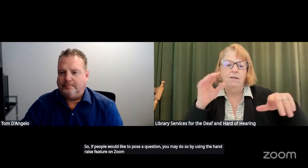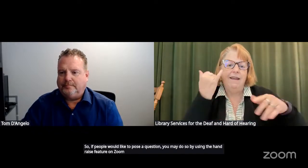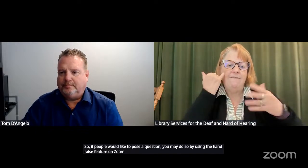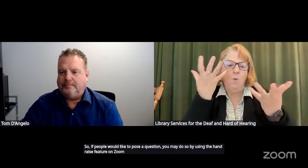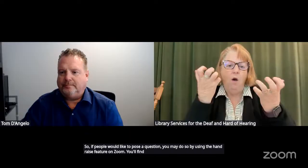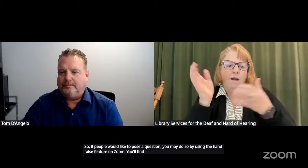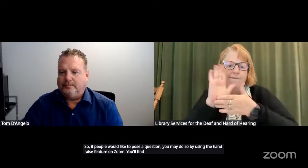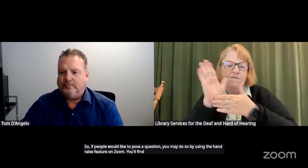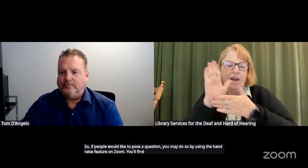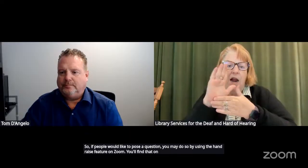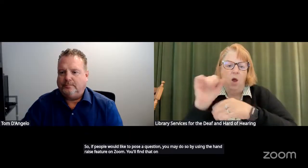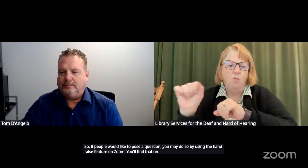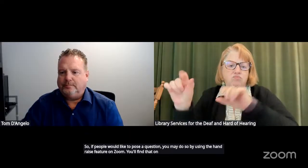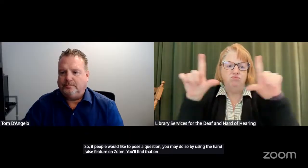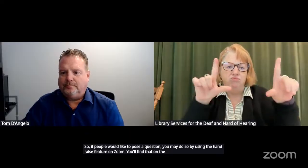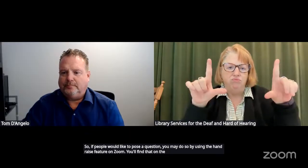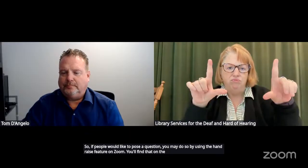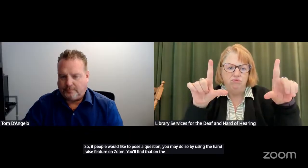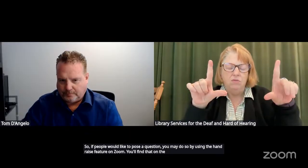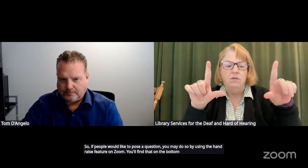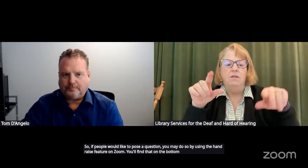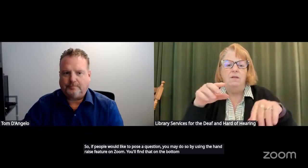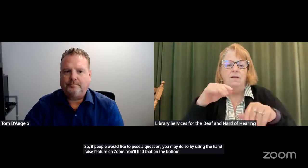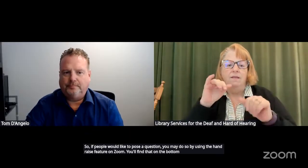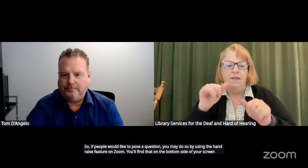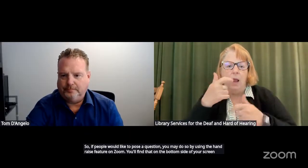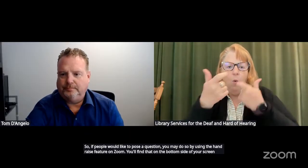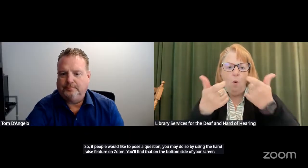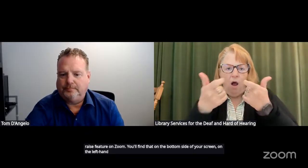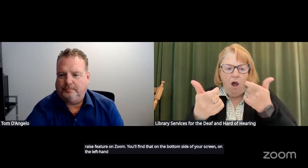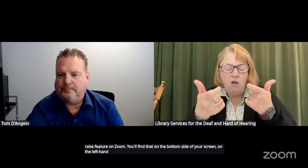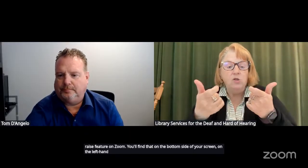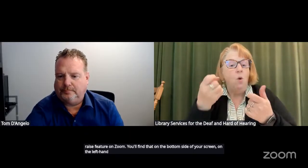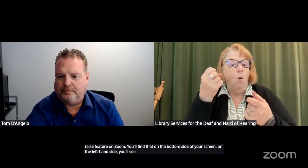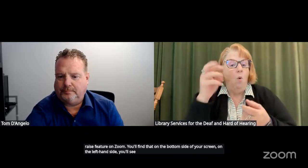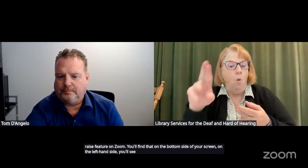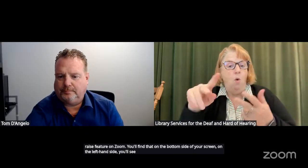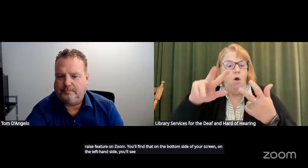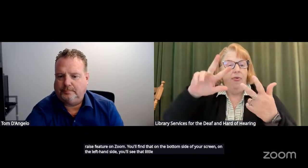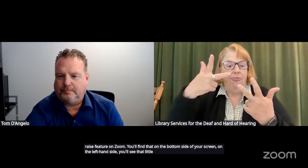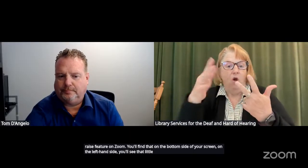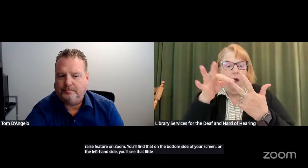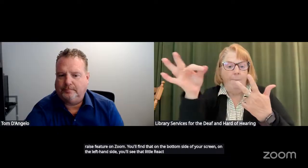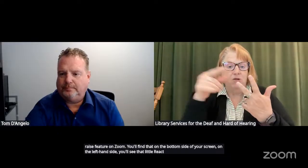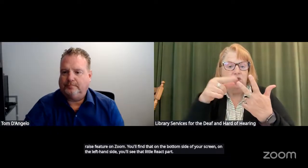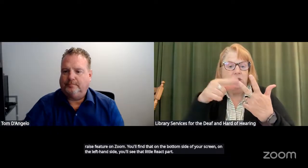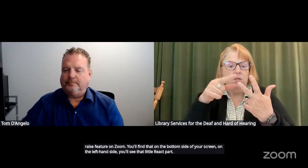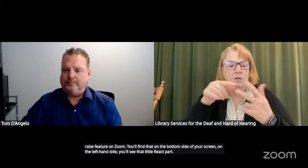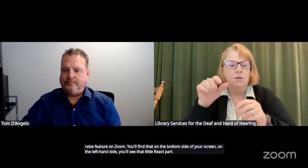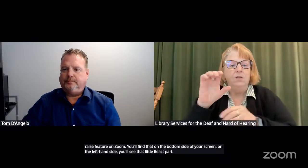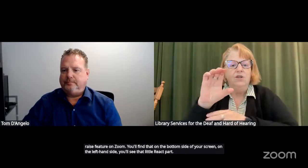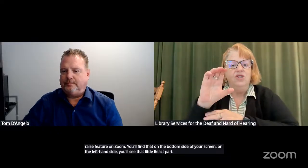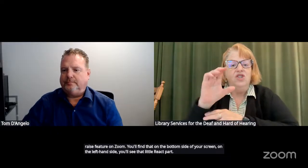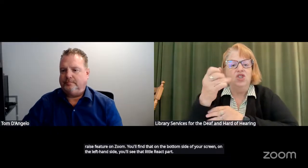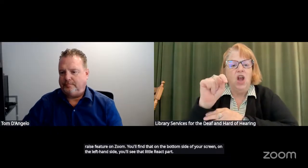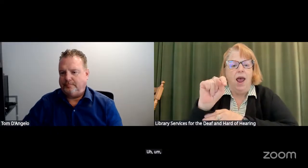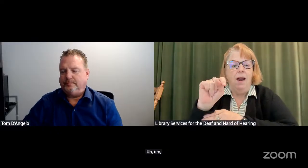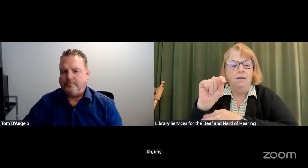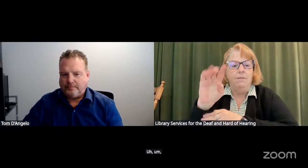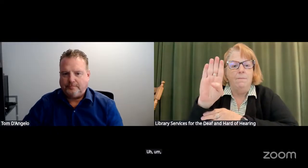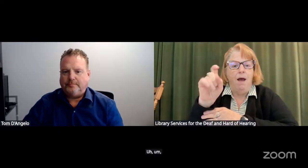You'll find that on the bottom side of your screen. On the left-hand side, you'll see that little react heart